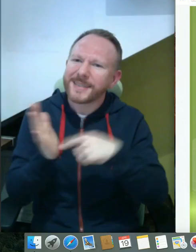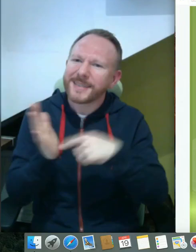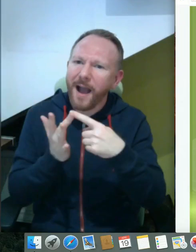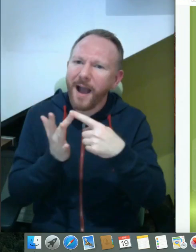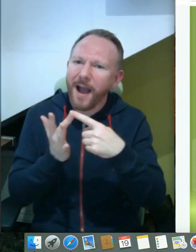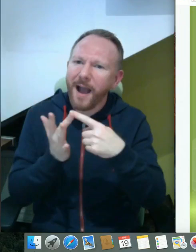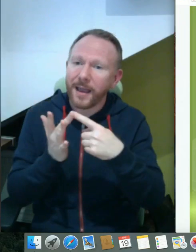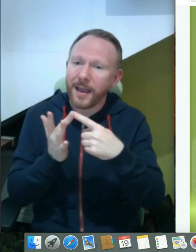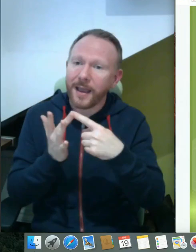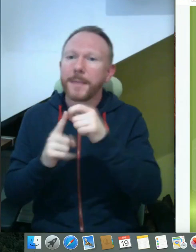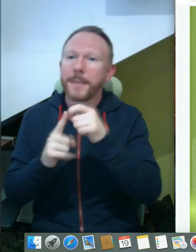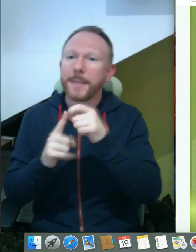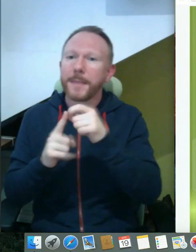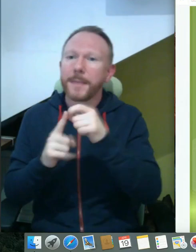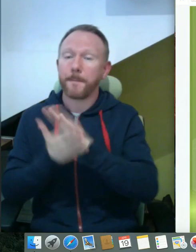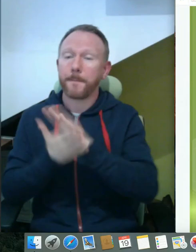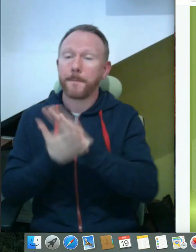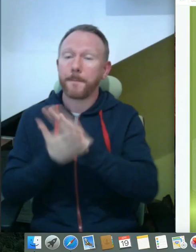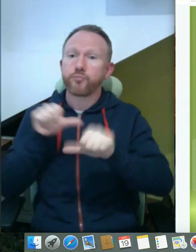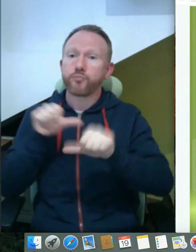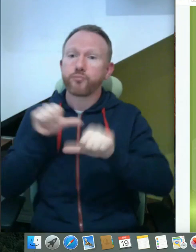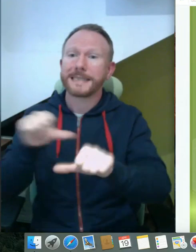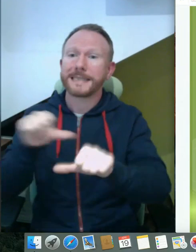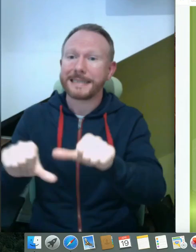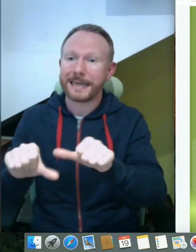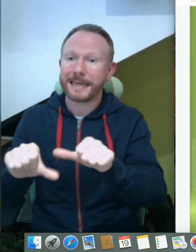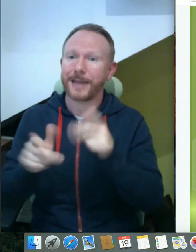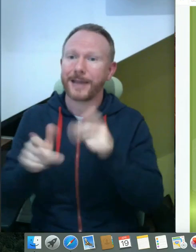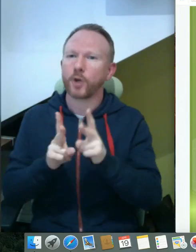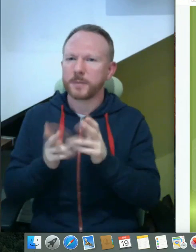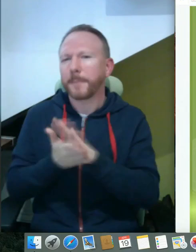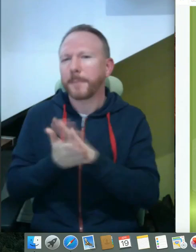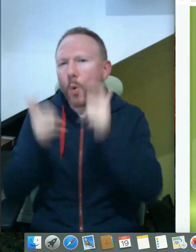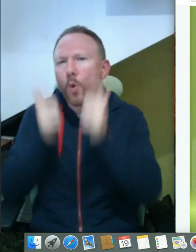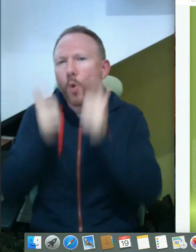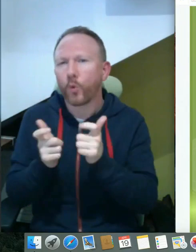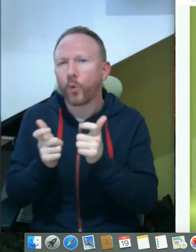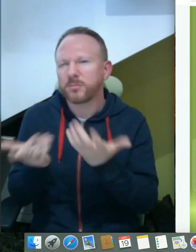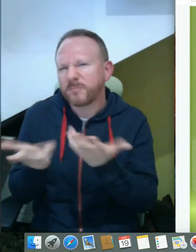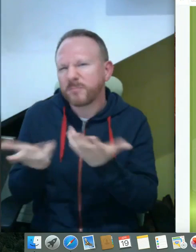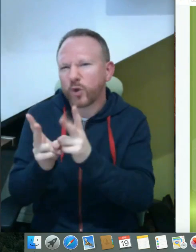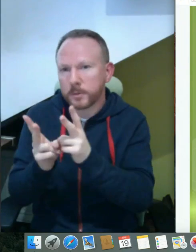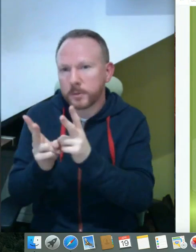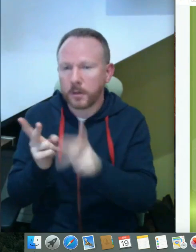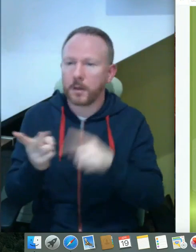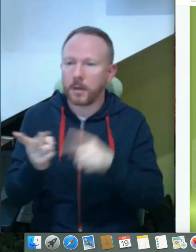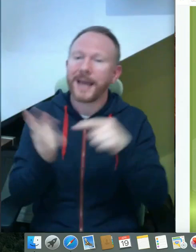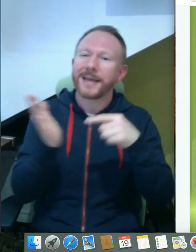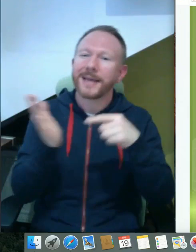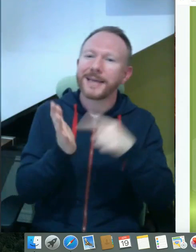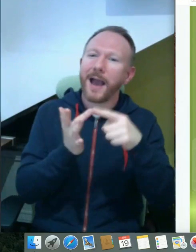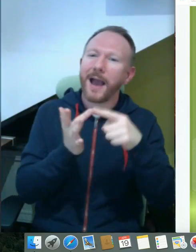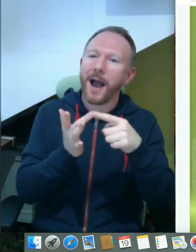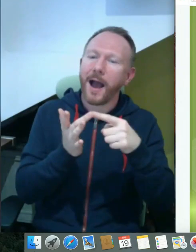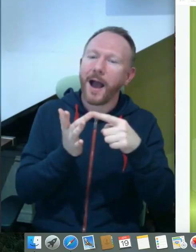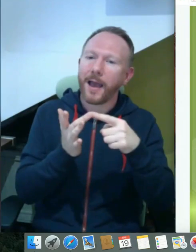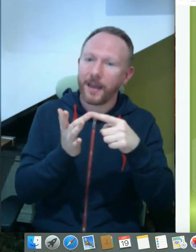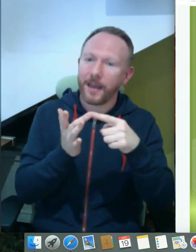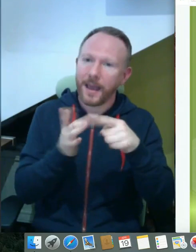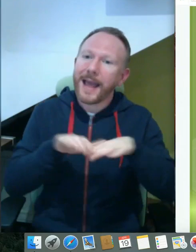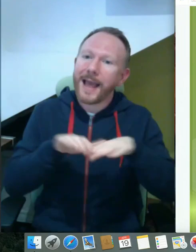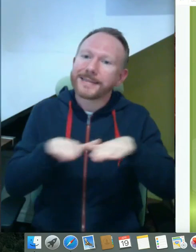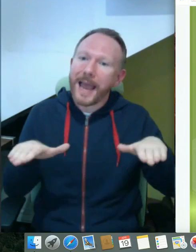proceeding interpreters, who we often call court interpreters, and table interpreters, also known as